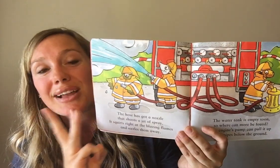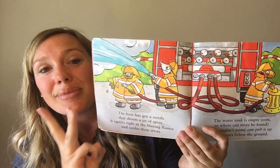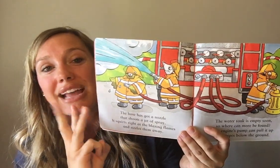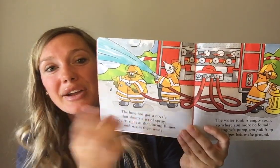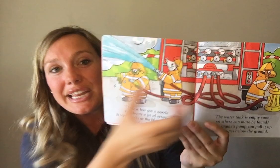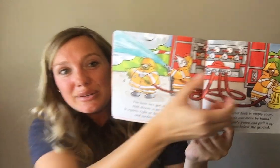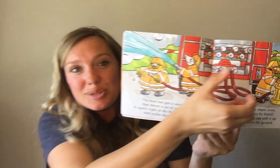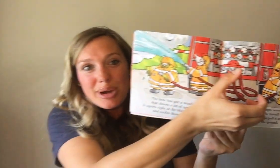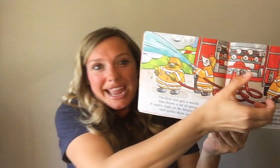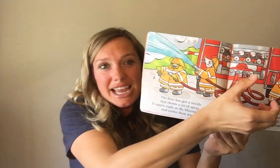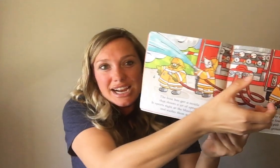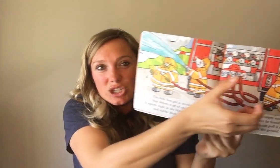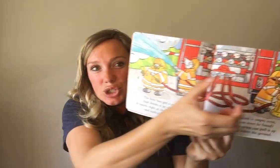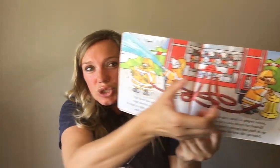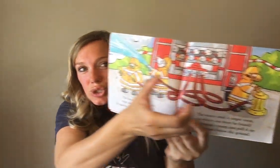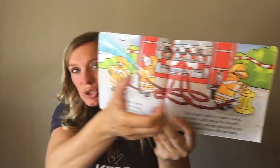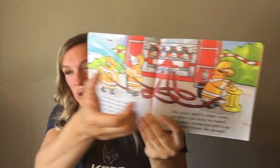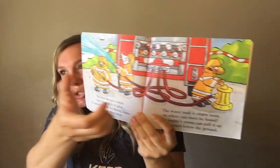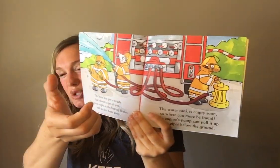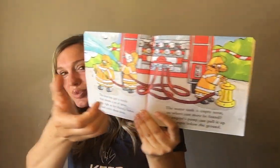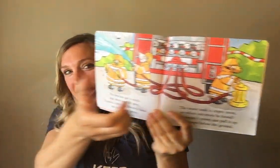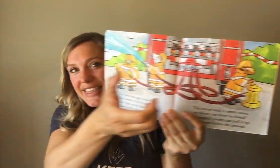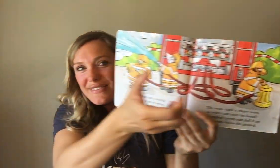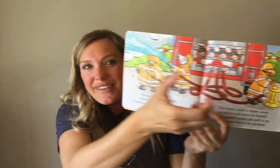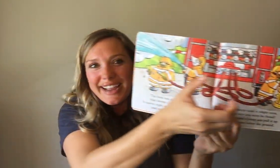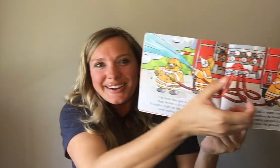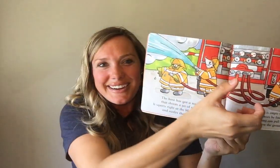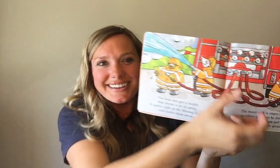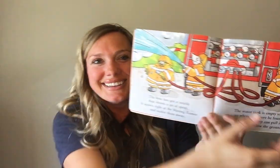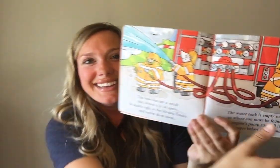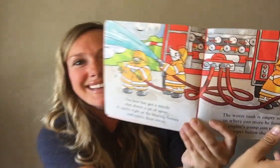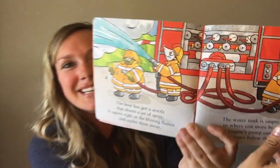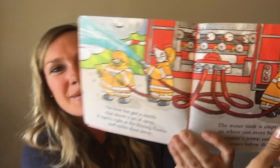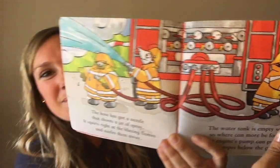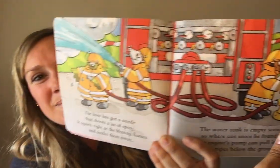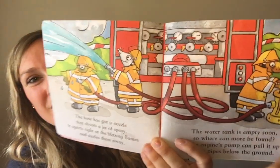coming out. Can you spray? Spray that fire.